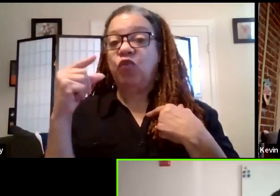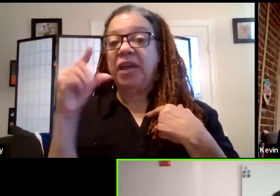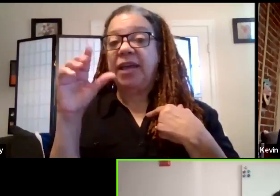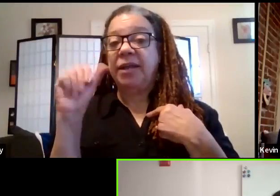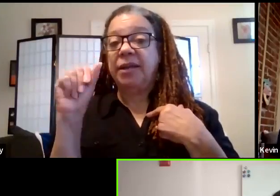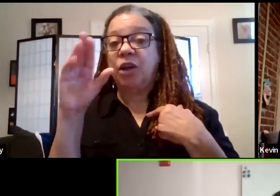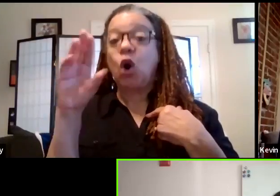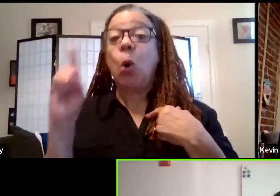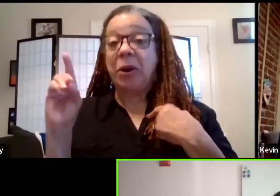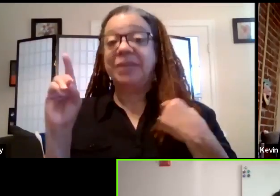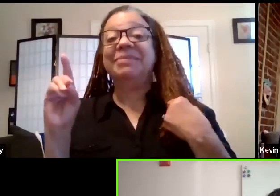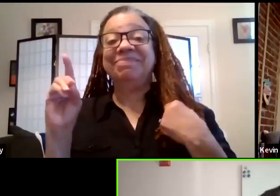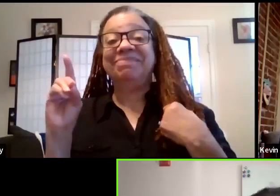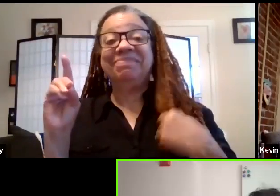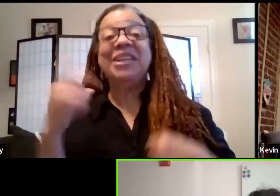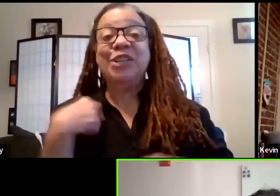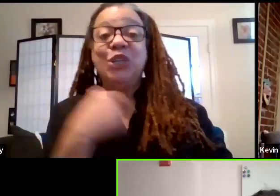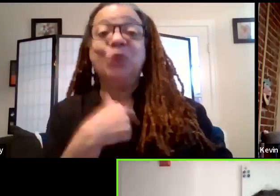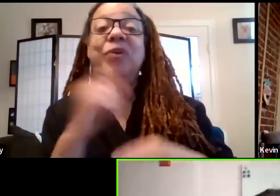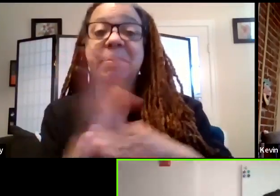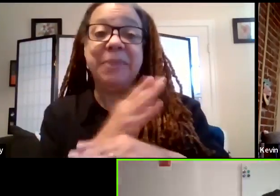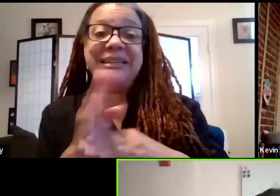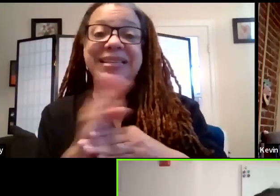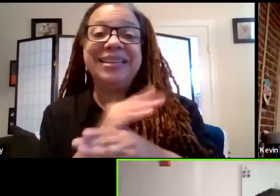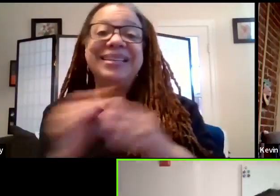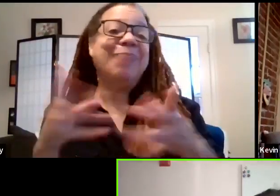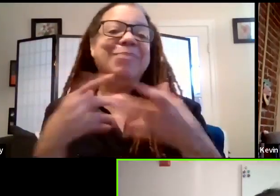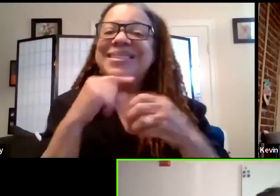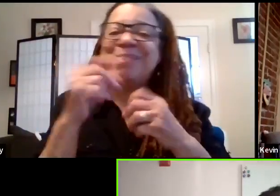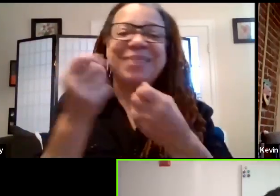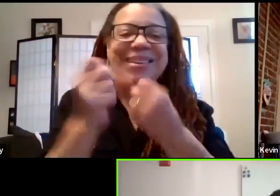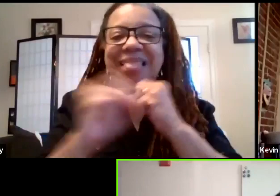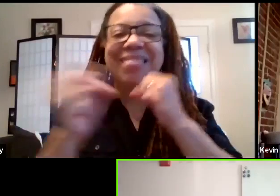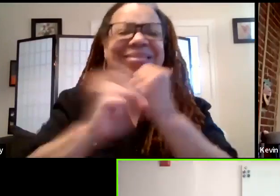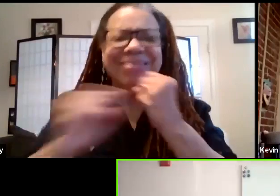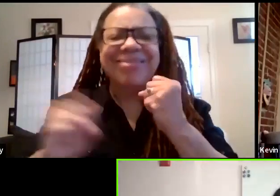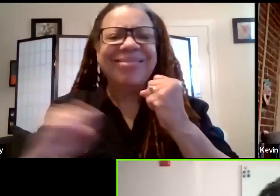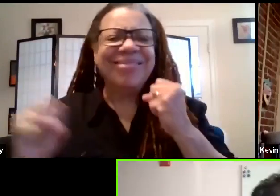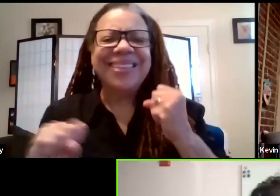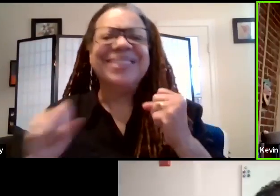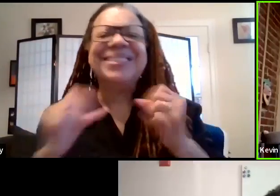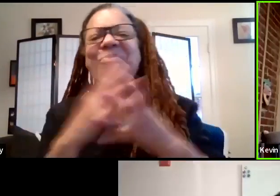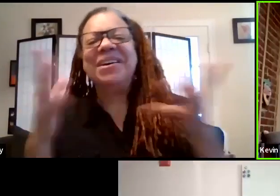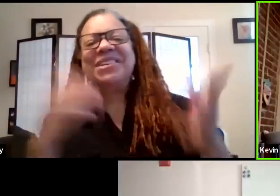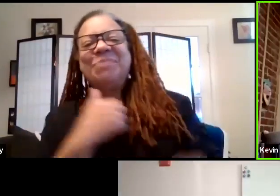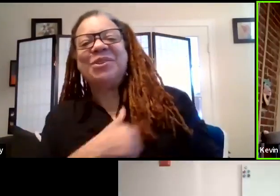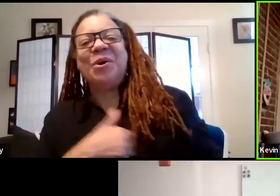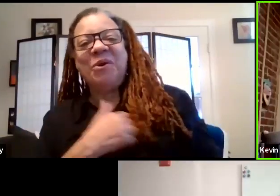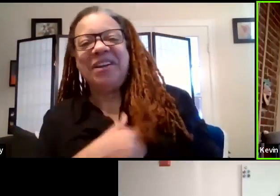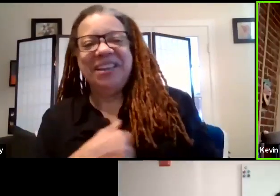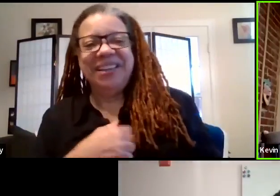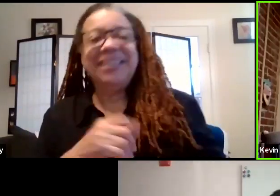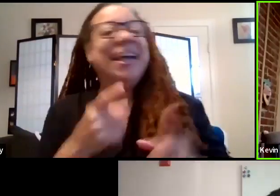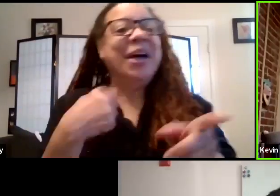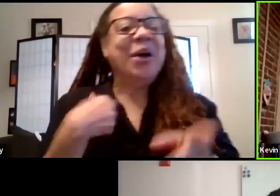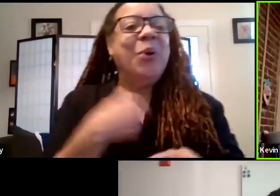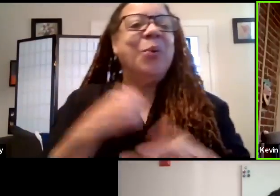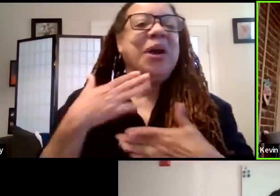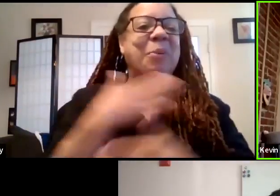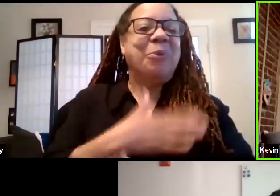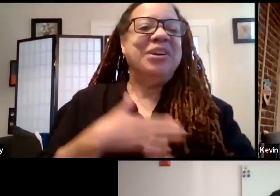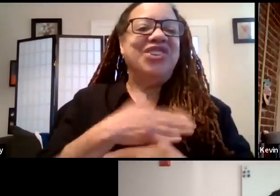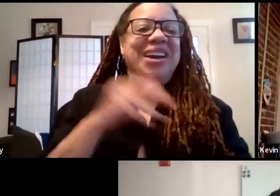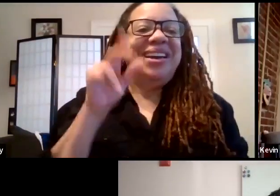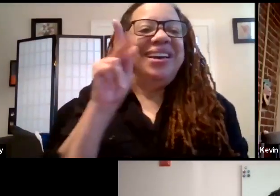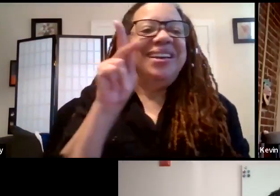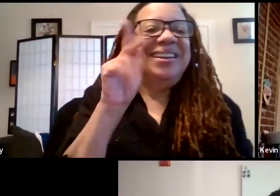Yeah. So that's just I'm sorry, I'm just going on. and on. Thank you very much. We appreciate it. You're welcome.